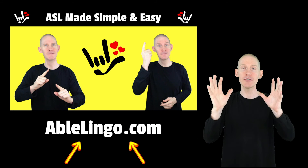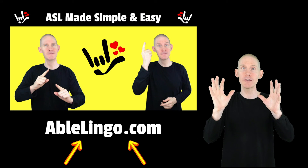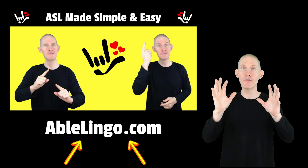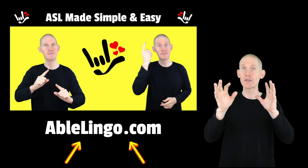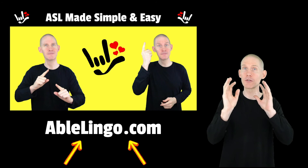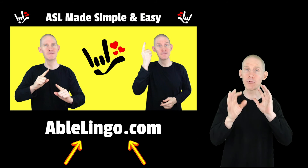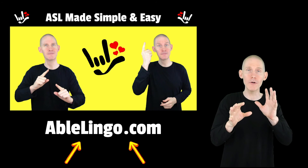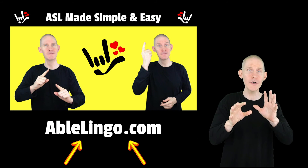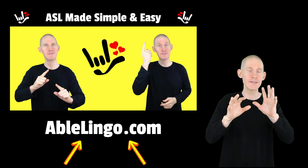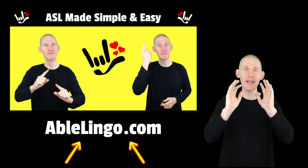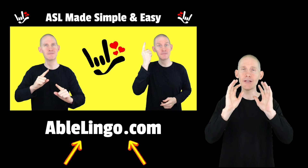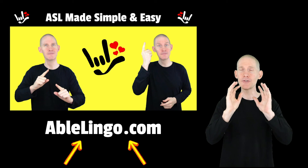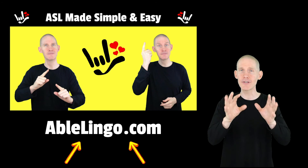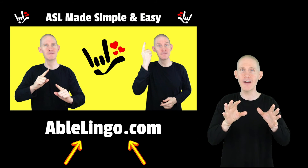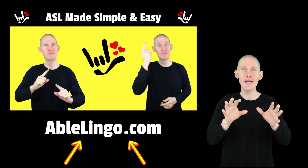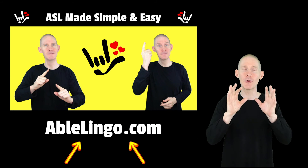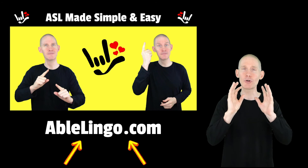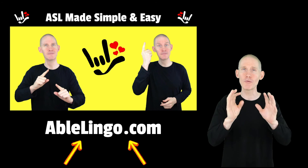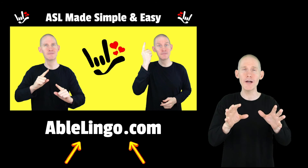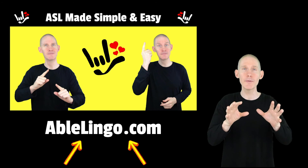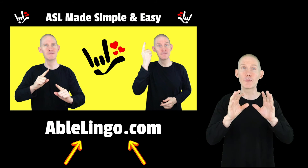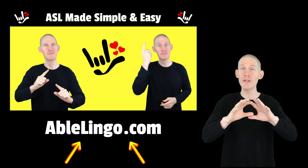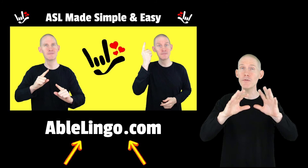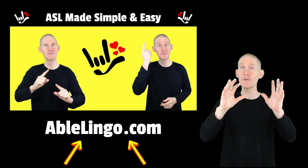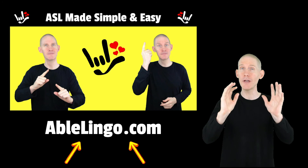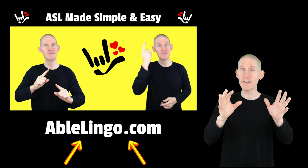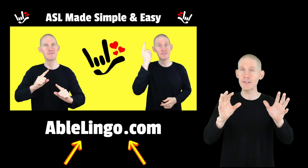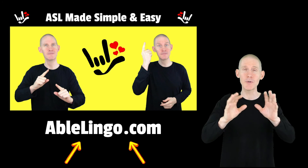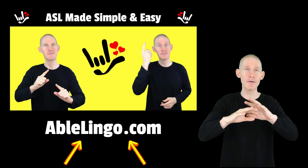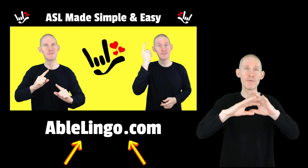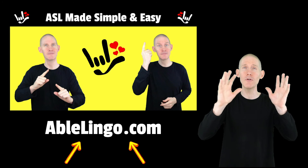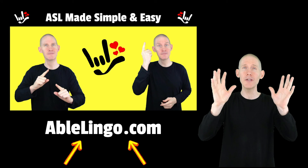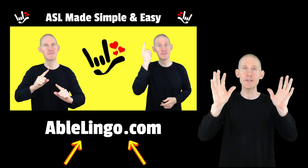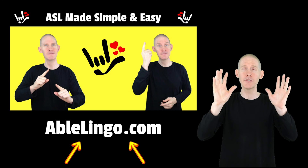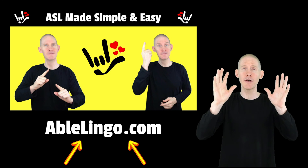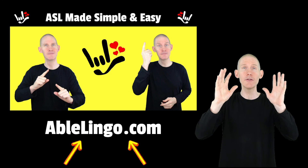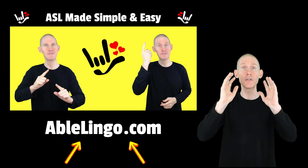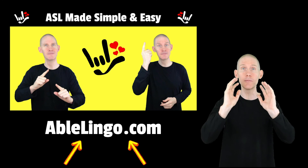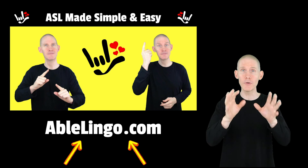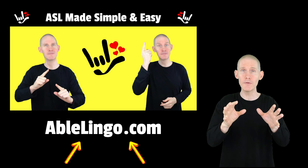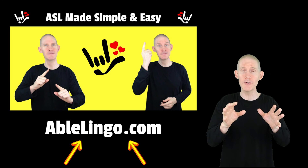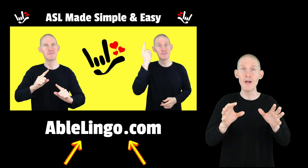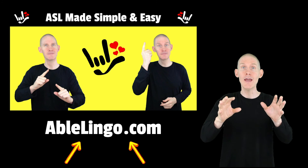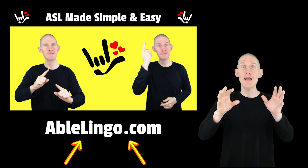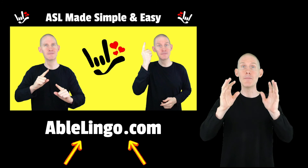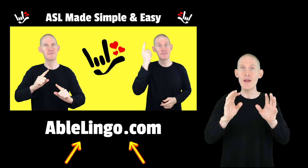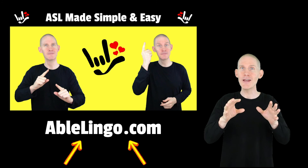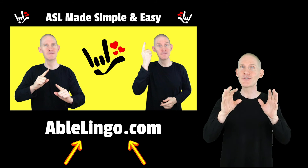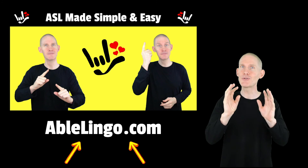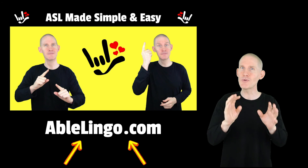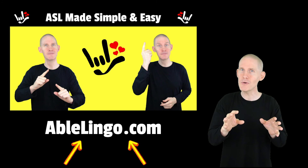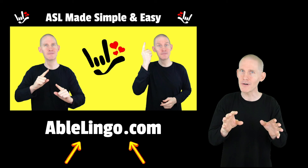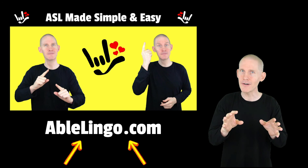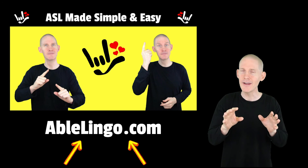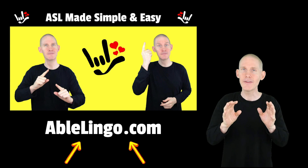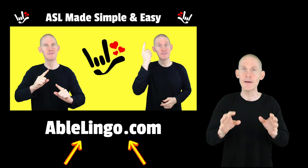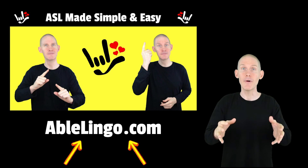stuff, explore it, take your time, look around, preview the lessons. We got full lessons on there you can preview. Make sure that